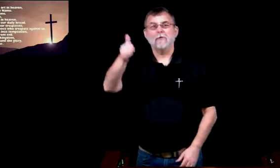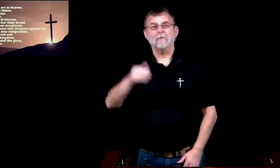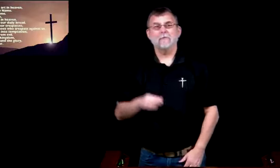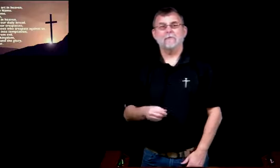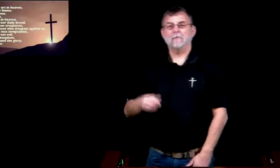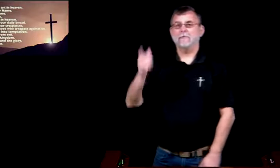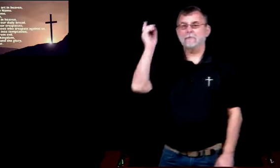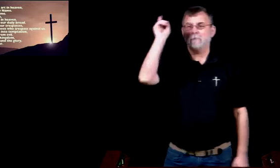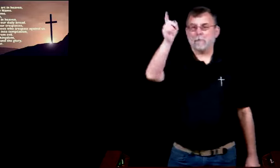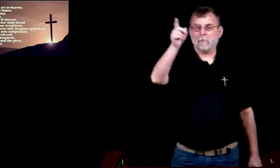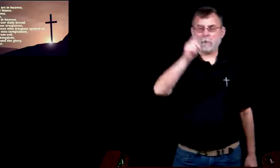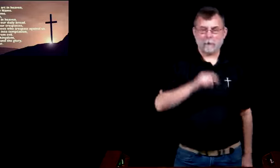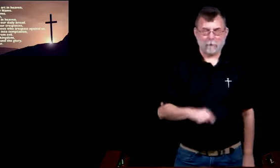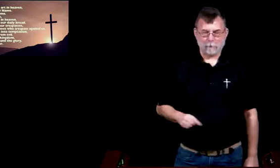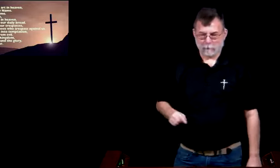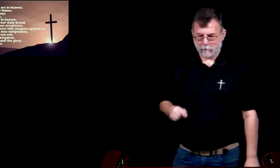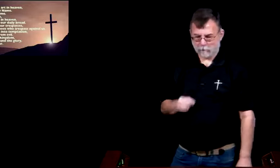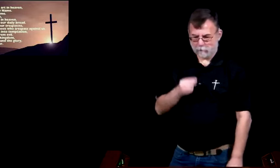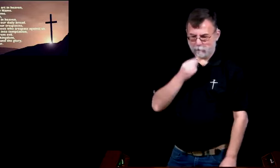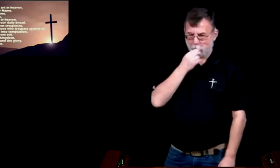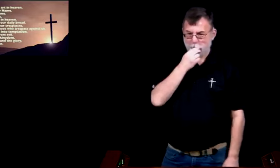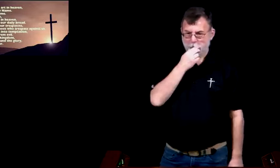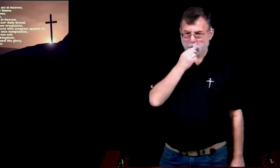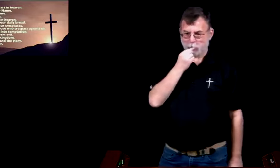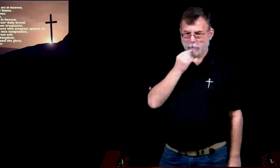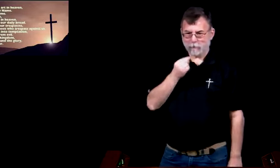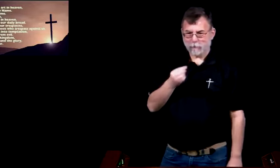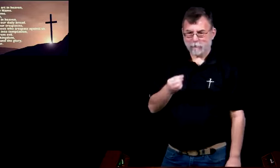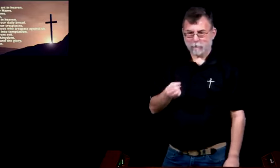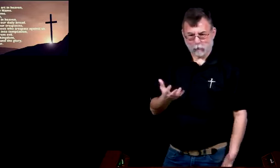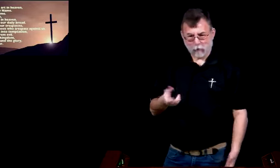All right. We'll close this out here with a prayer